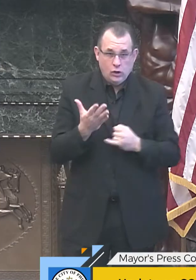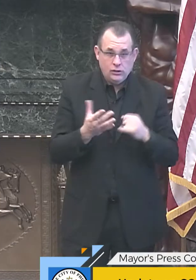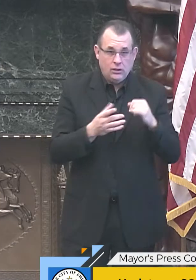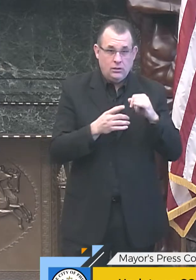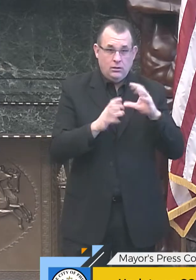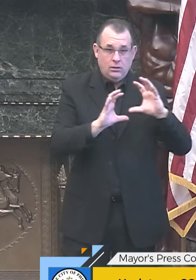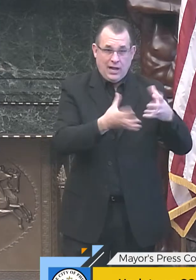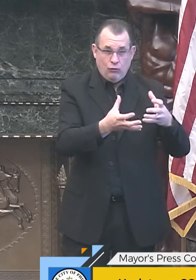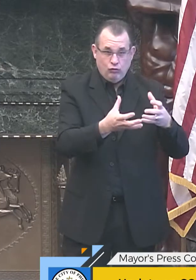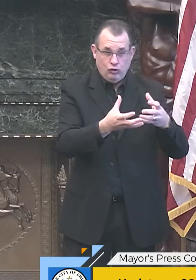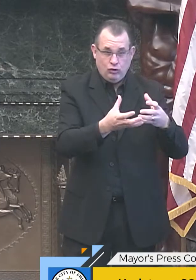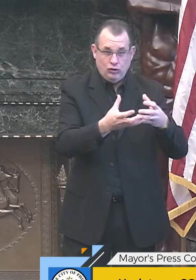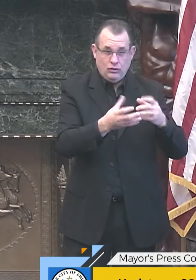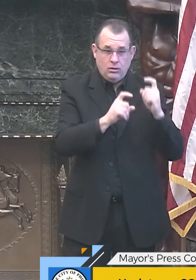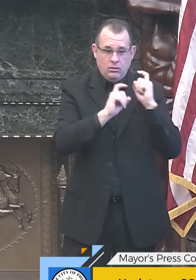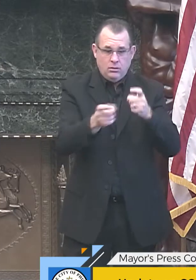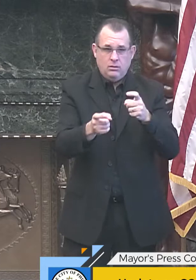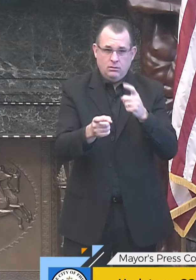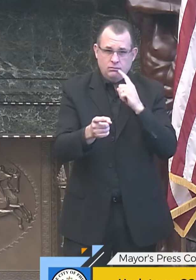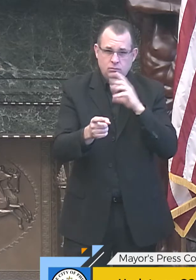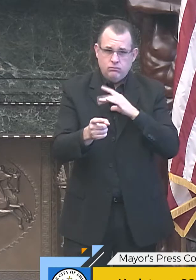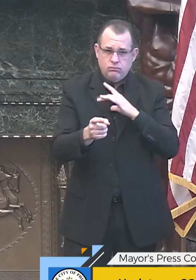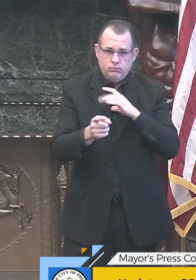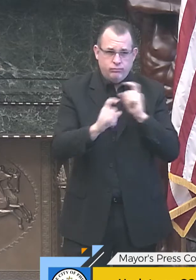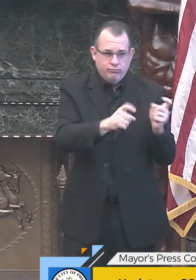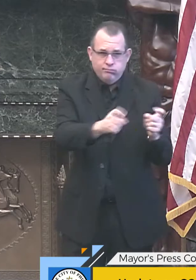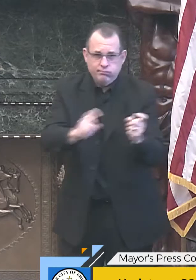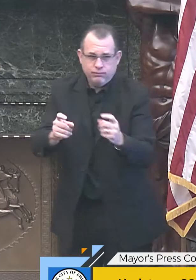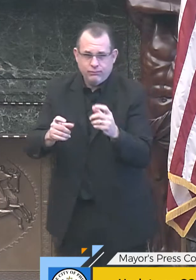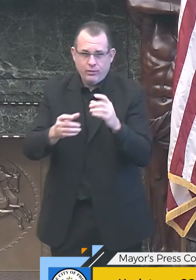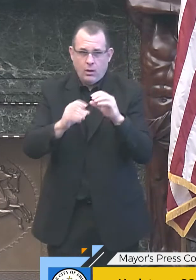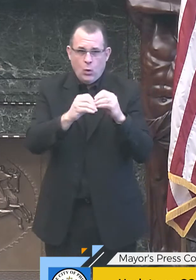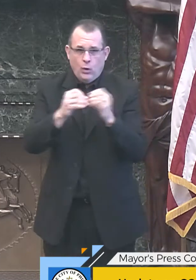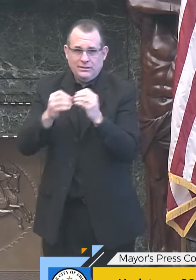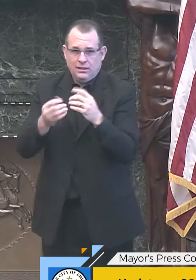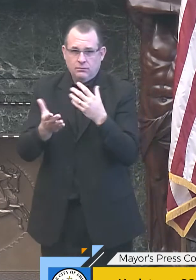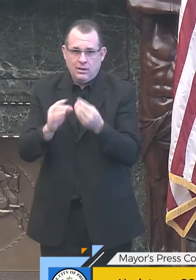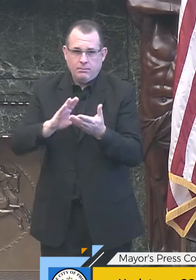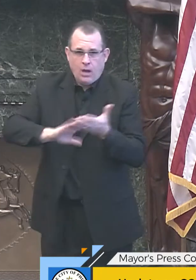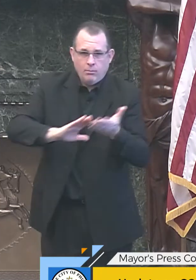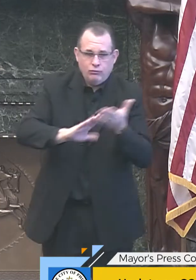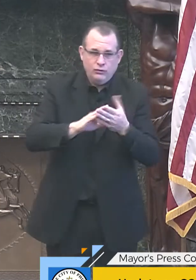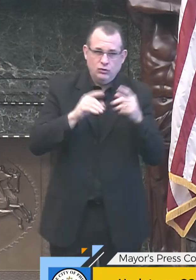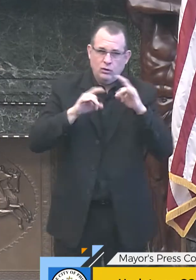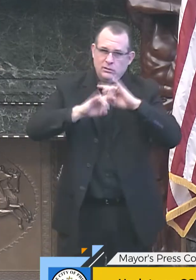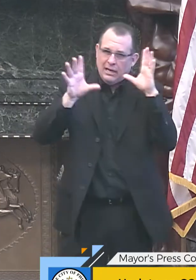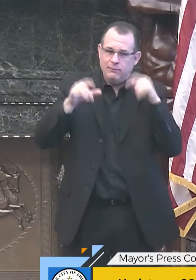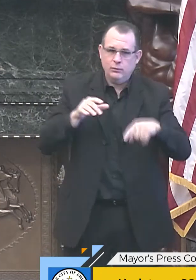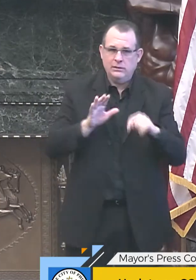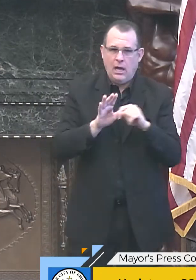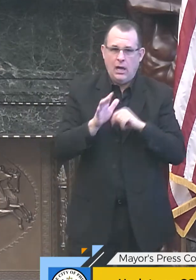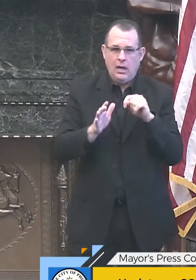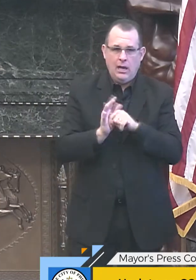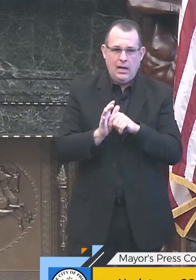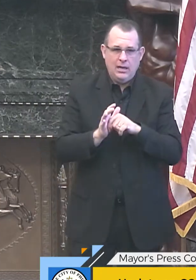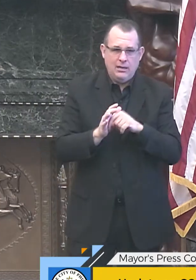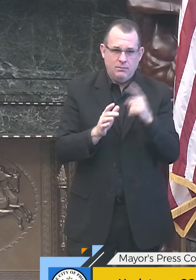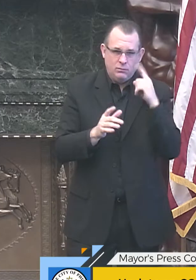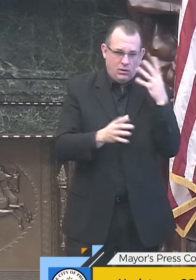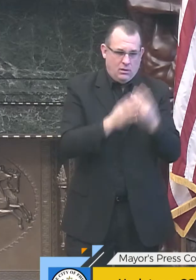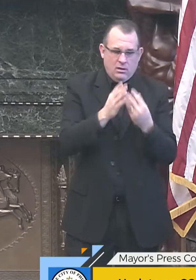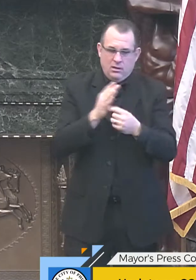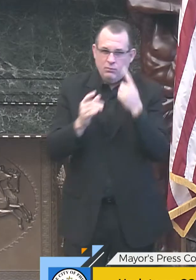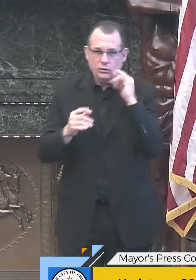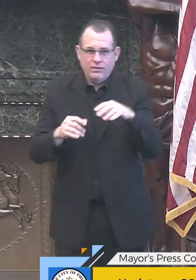arts organizations with operating funds during this critical time as they have lost their revenue streams due to COVID-19 health